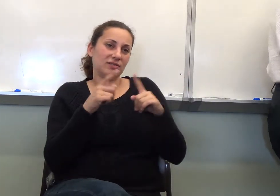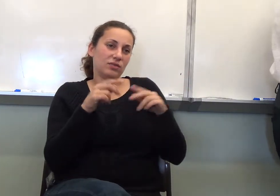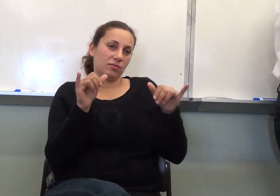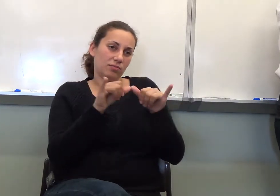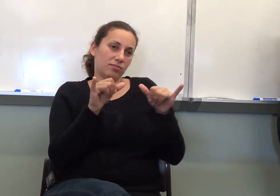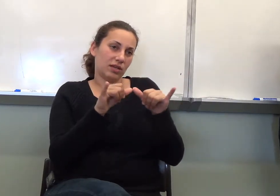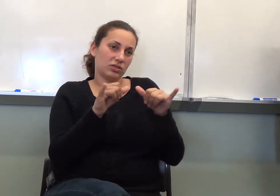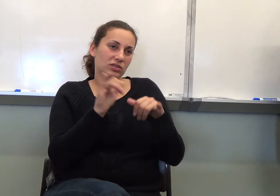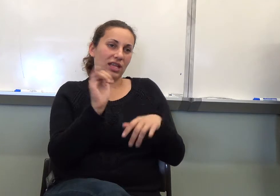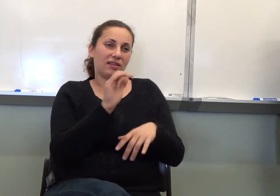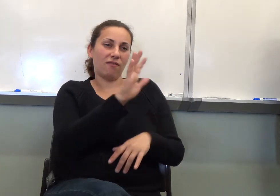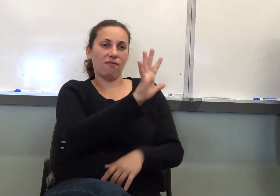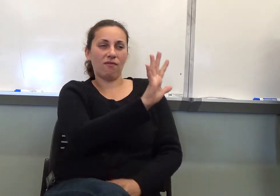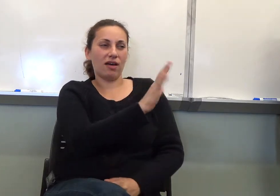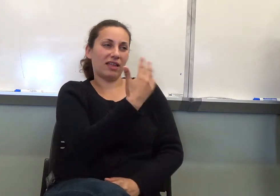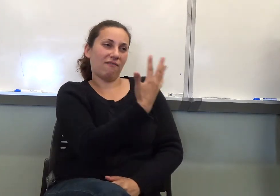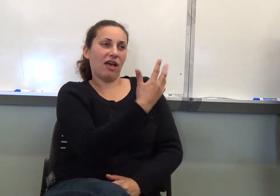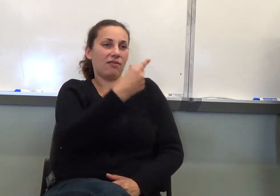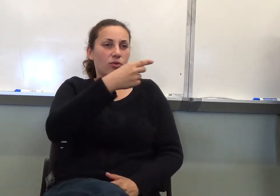like that. And they look like little cylinders made out of brass.